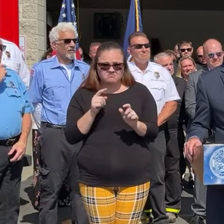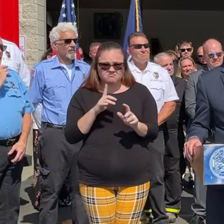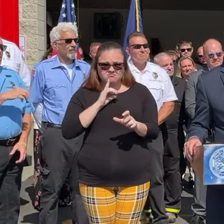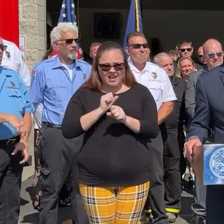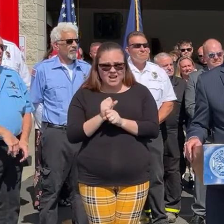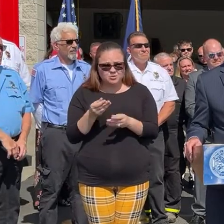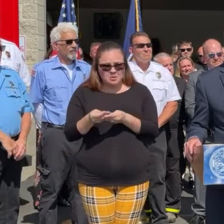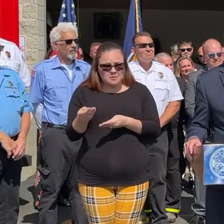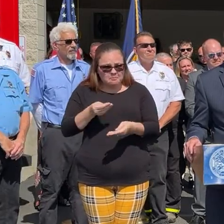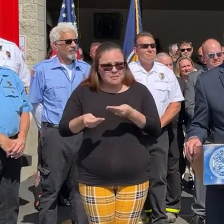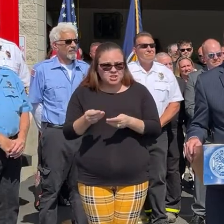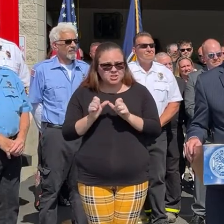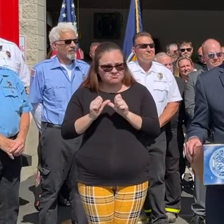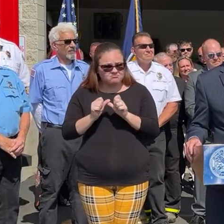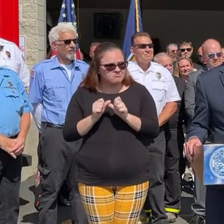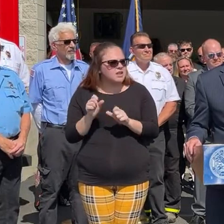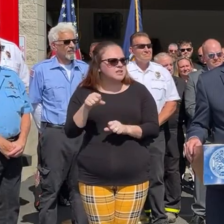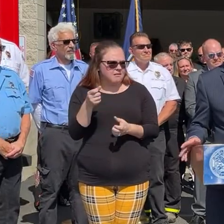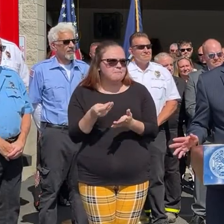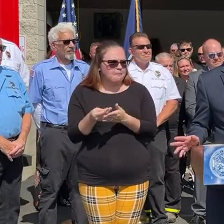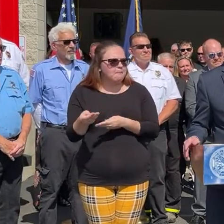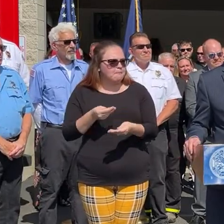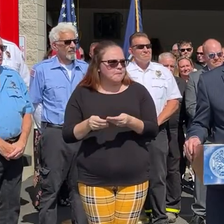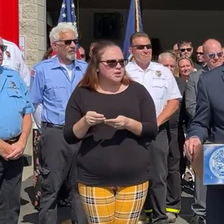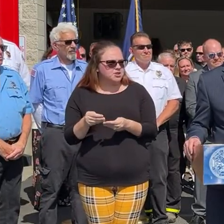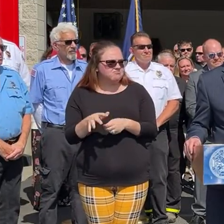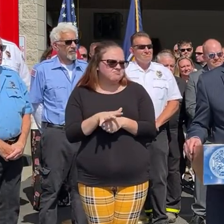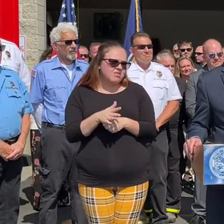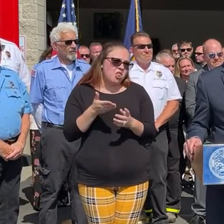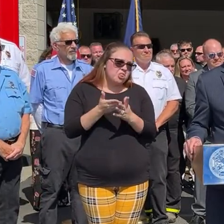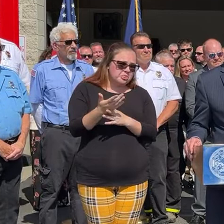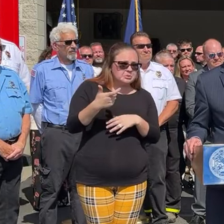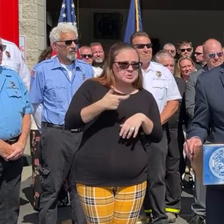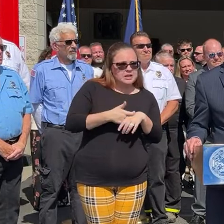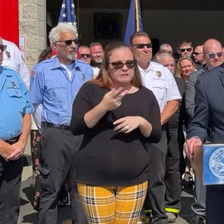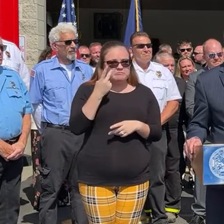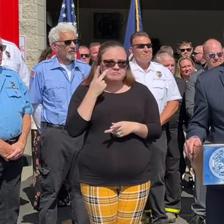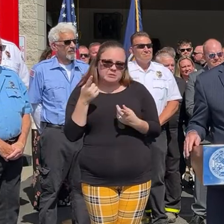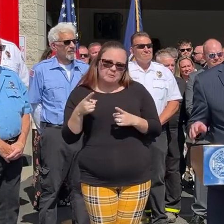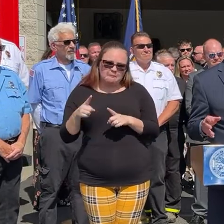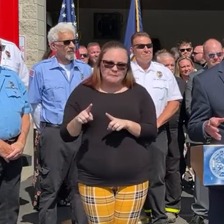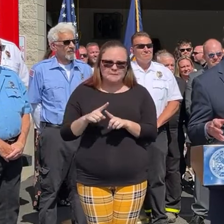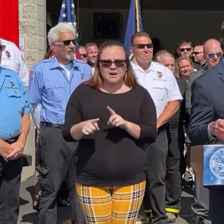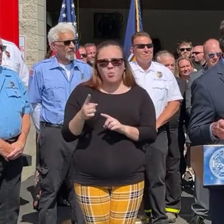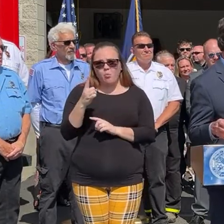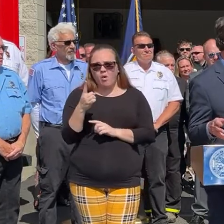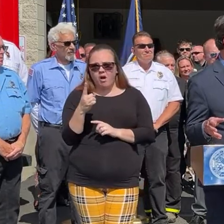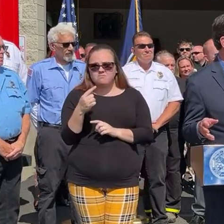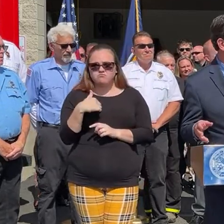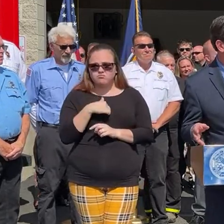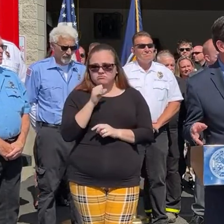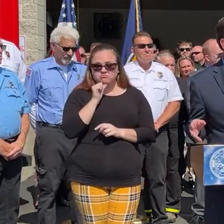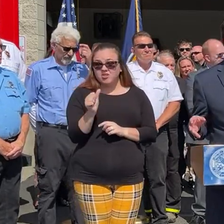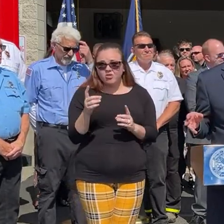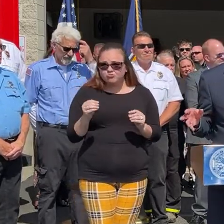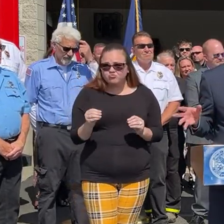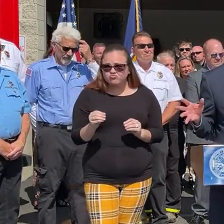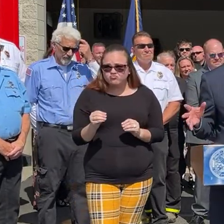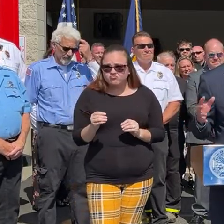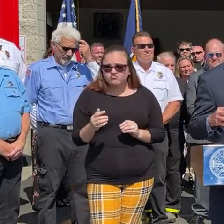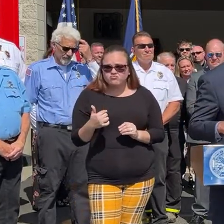understanding is yes, we're right on that budgeted amount. Over time, we'll see what happens. One of the things that we're not doing today